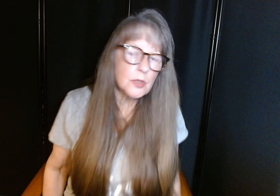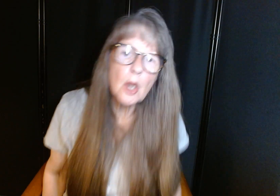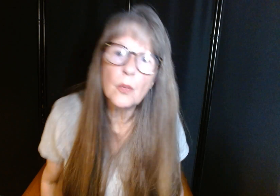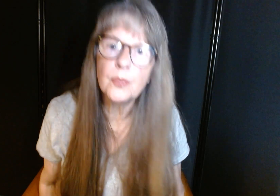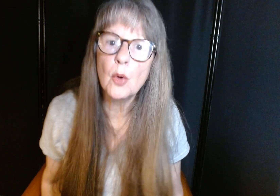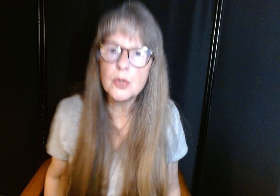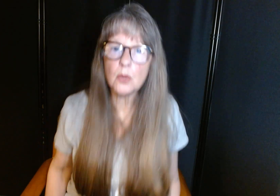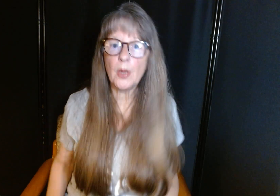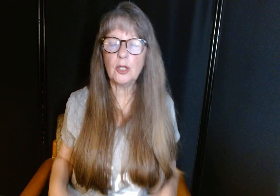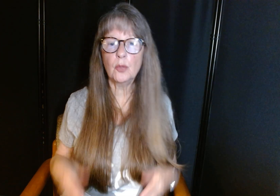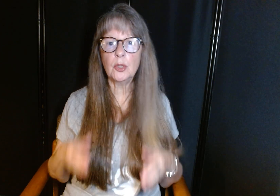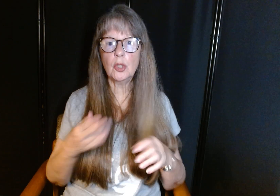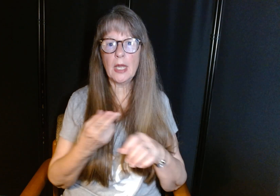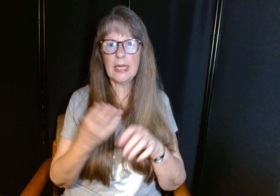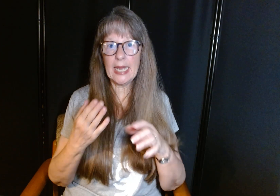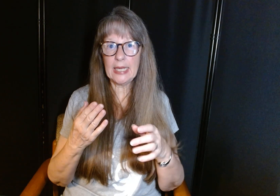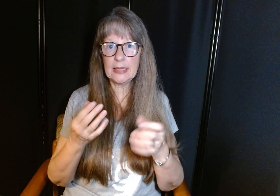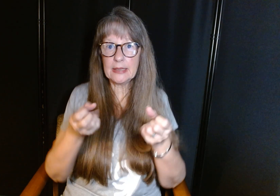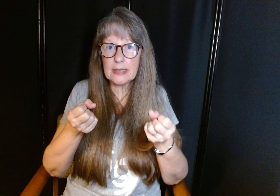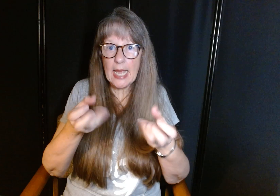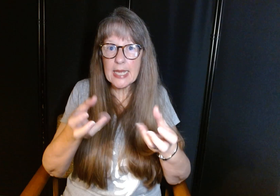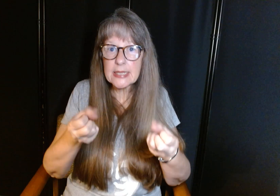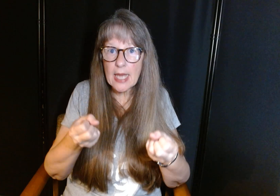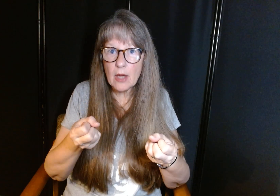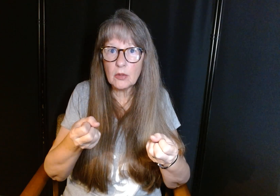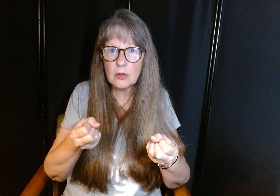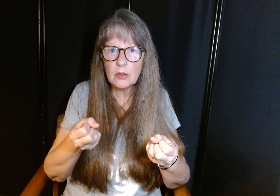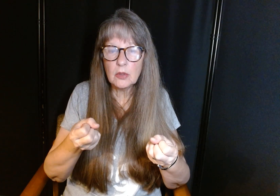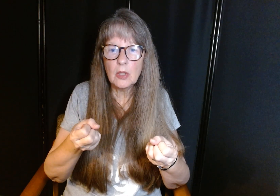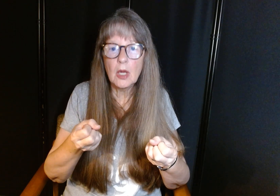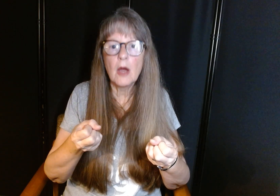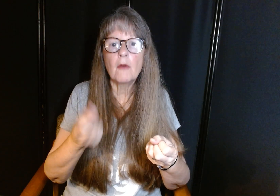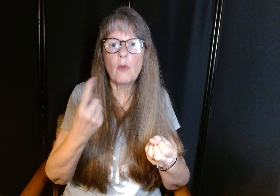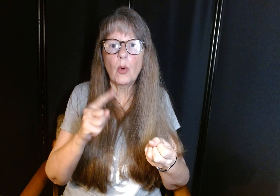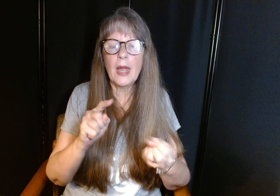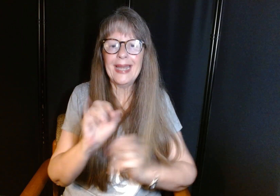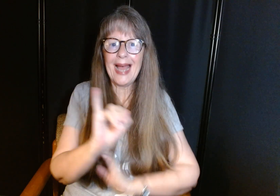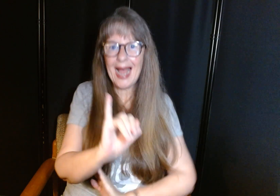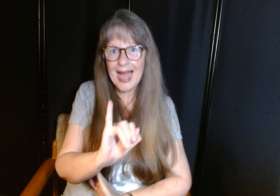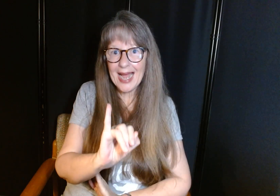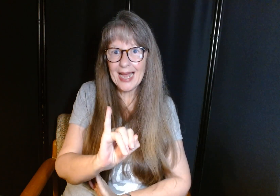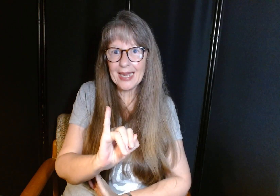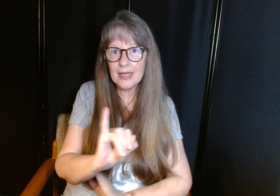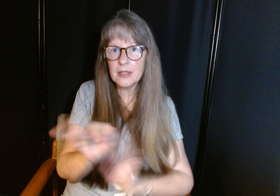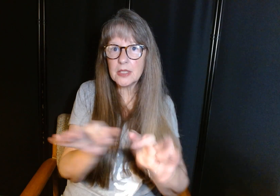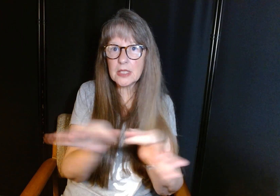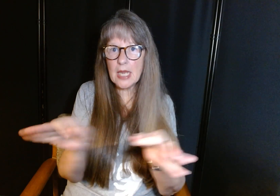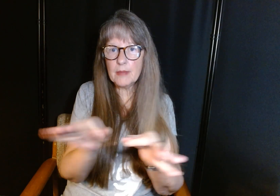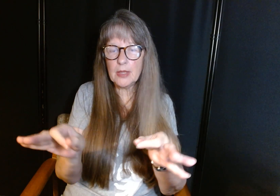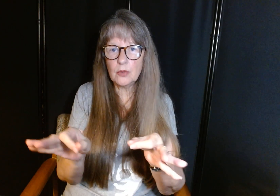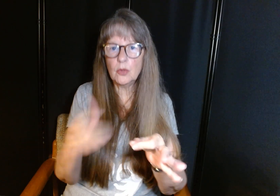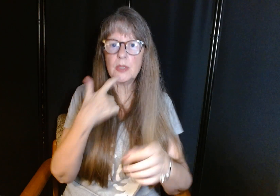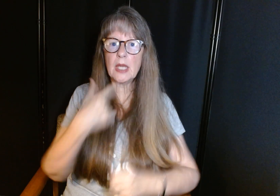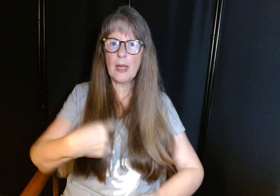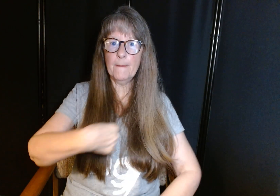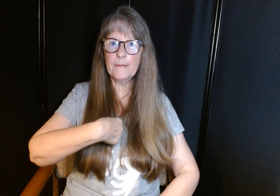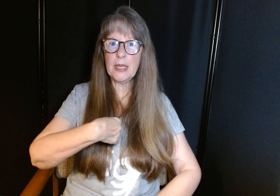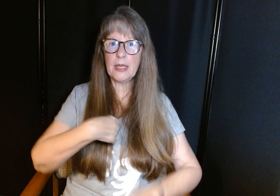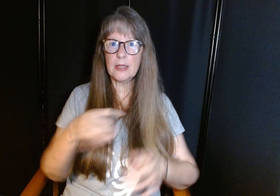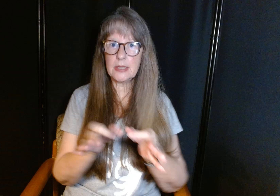So those are the way you would in ASL for an I statement. You would say a me